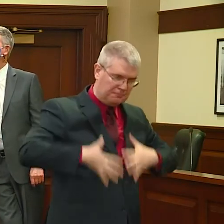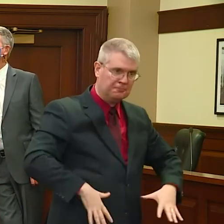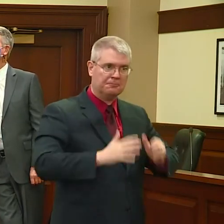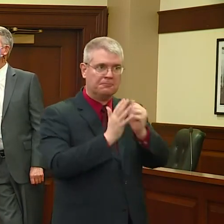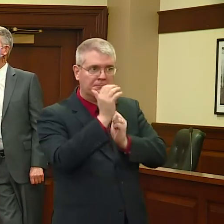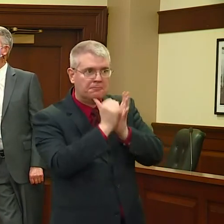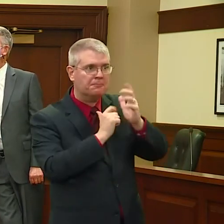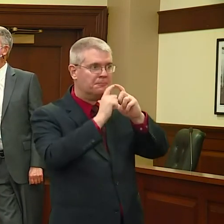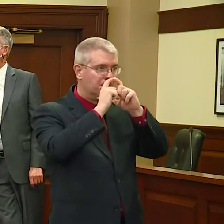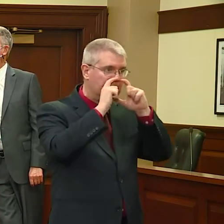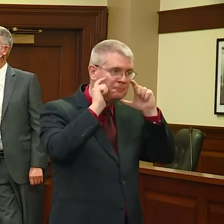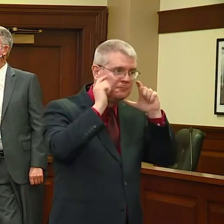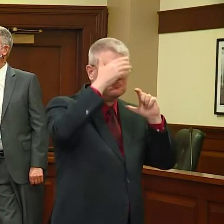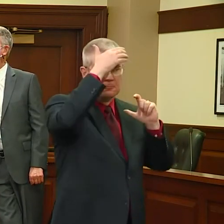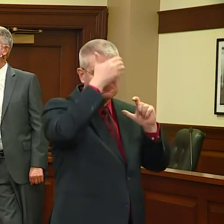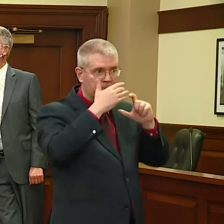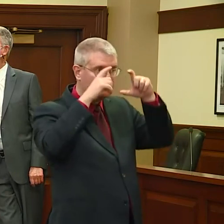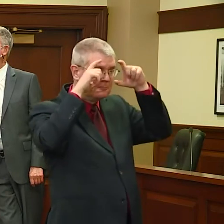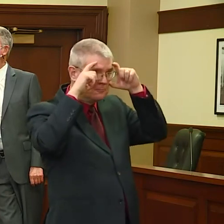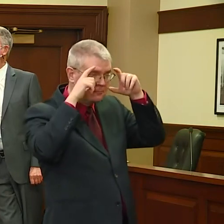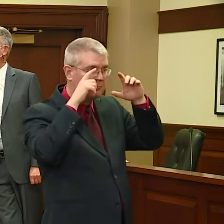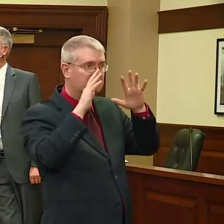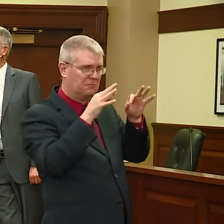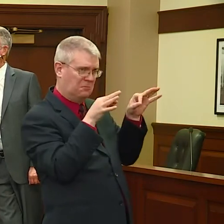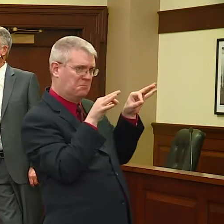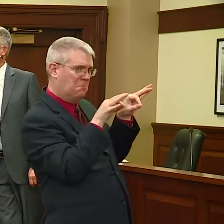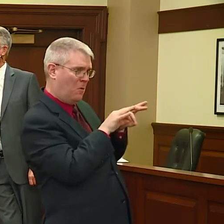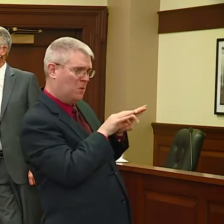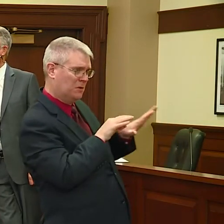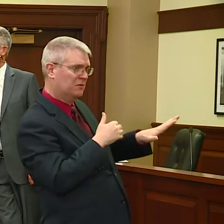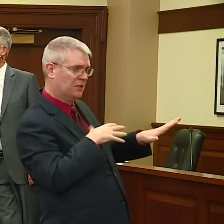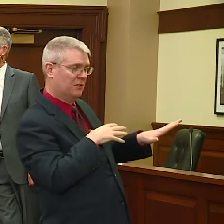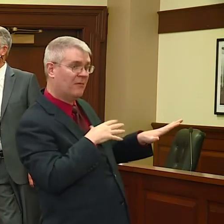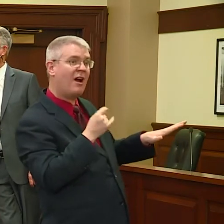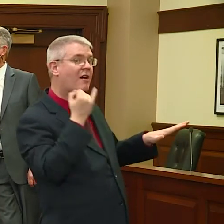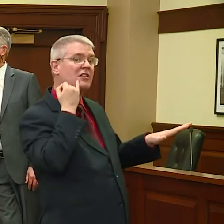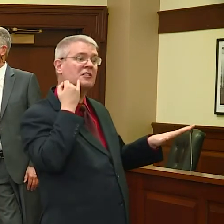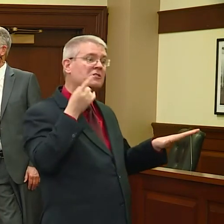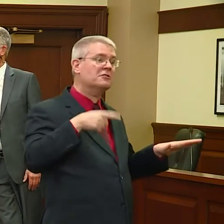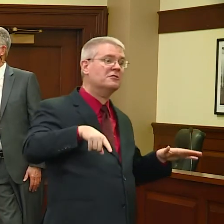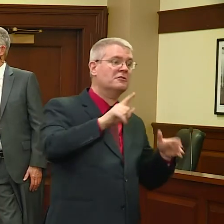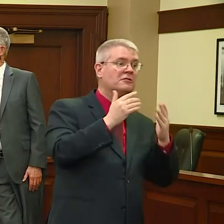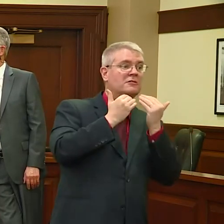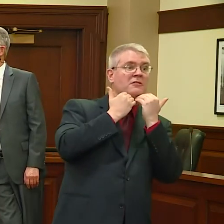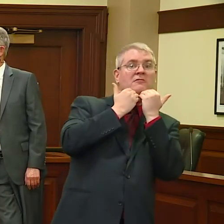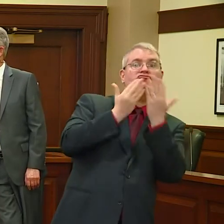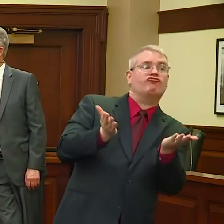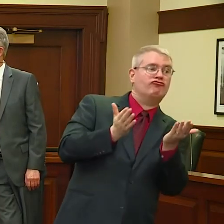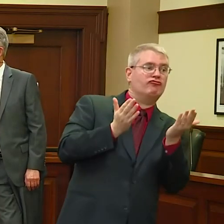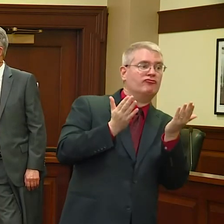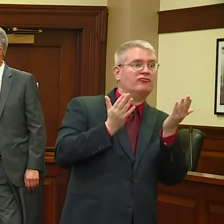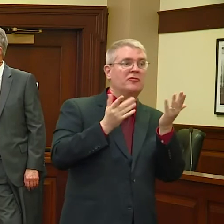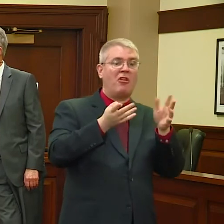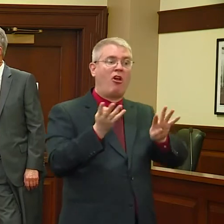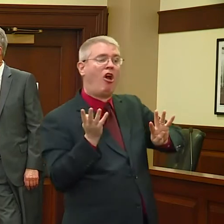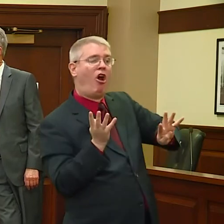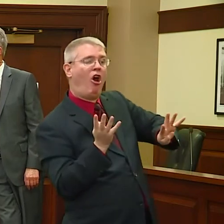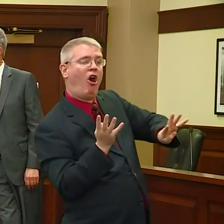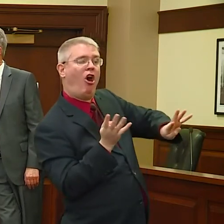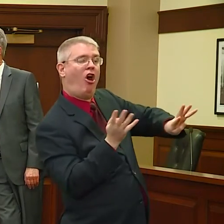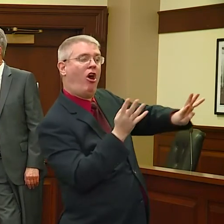the capacity of the hospital. We recommend that communities follow the guidelines that we've mentioned and have